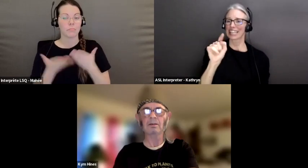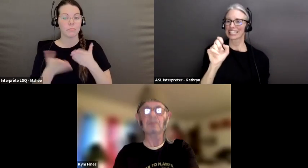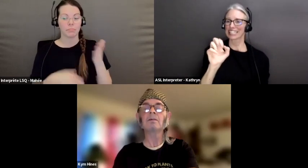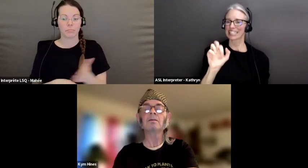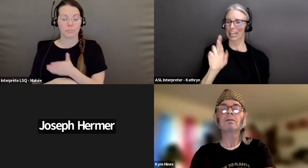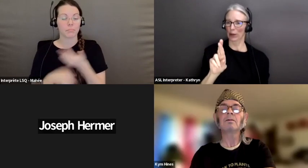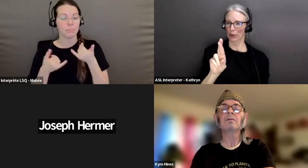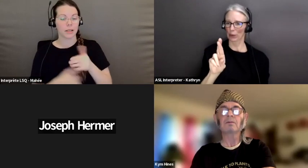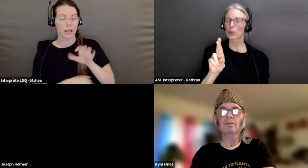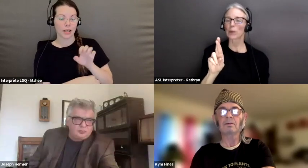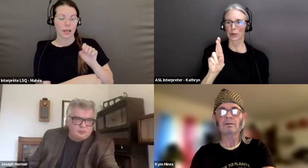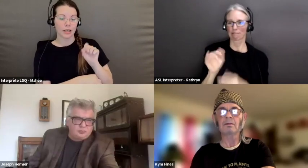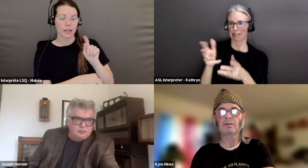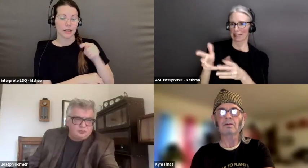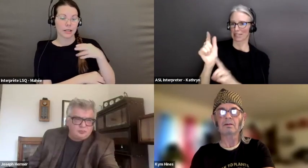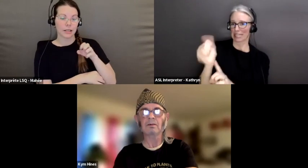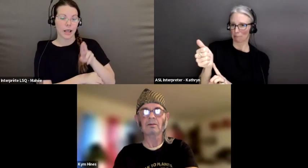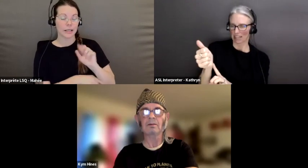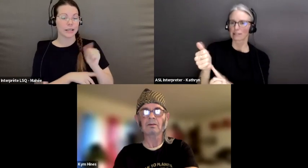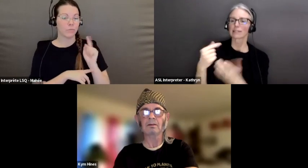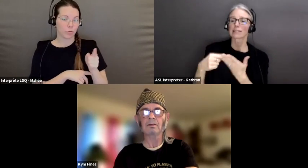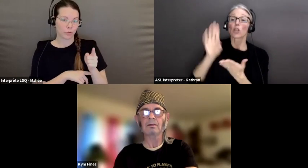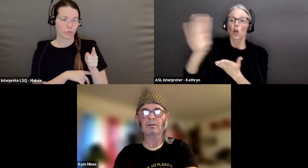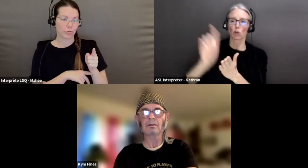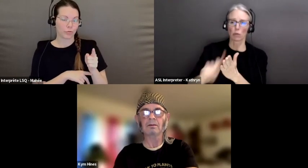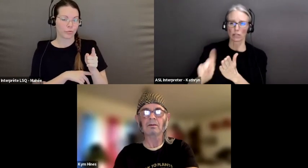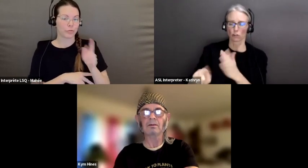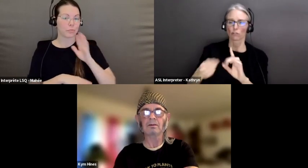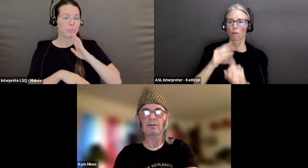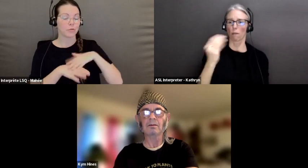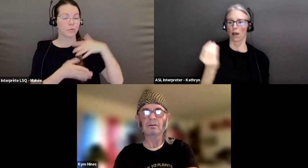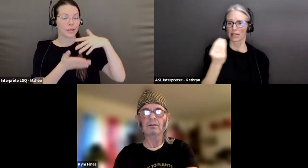about from the Ontario case studies. Thank you, Esther. I hope you're there.